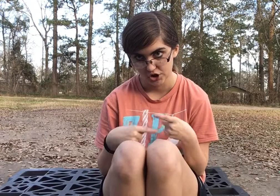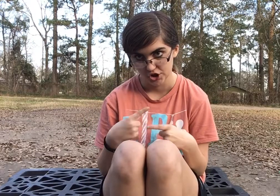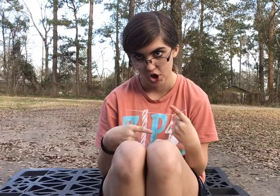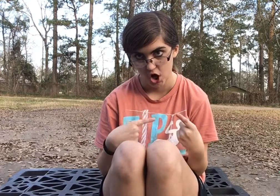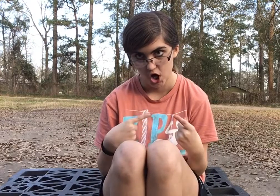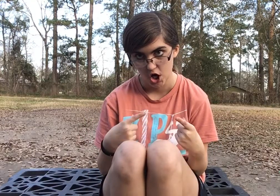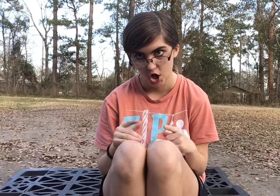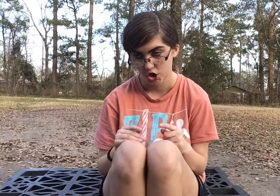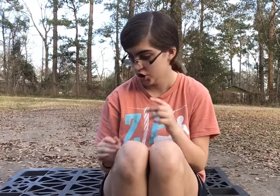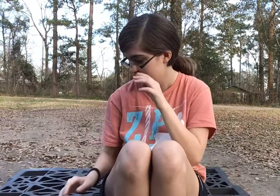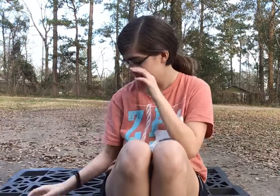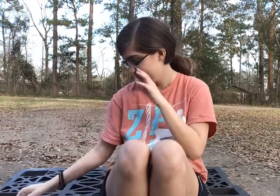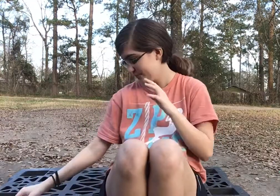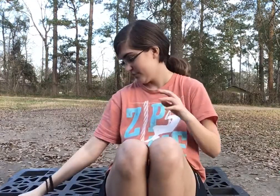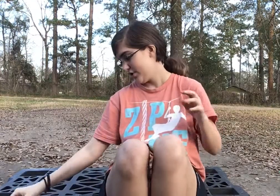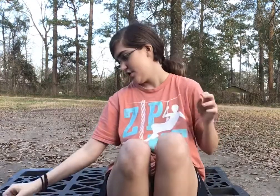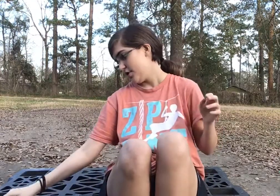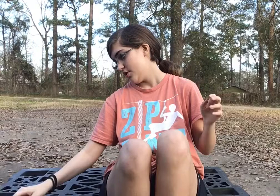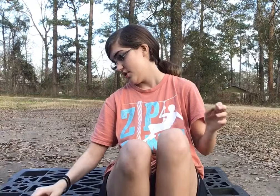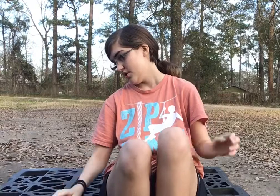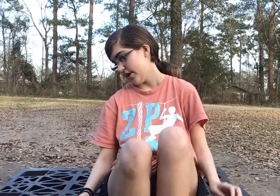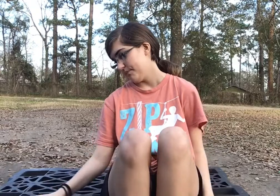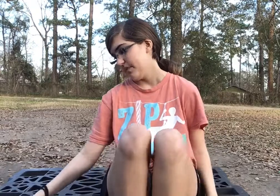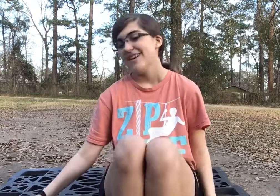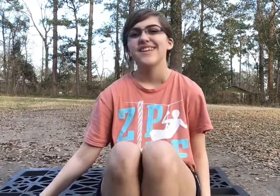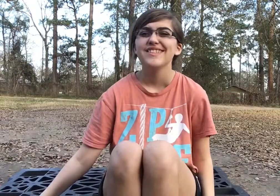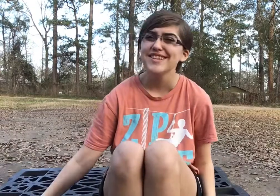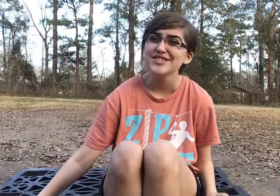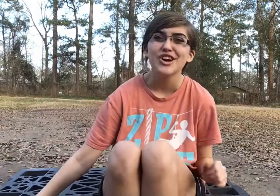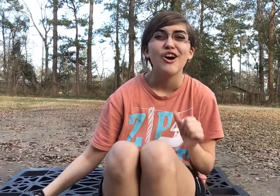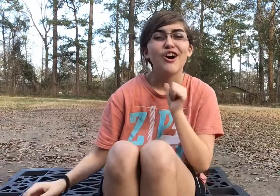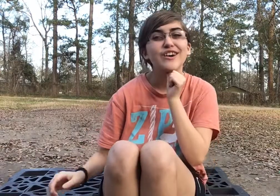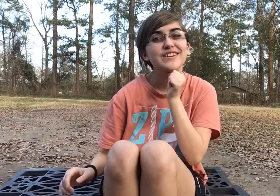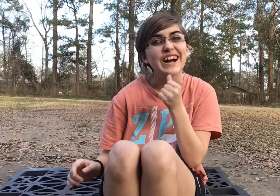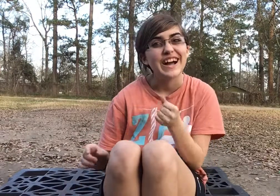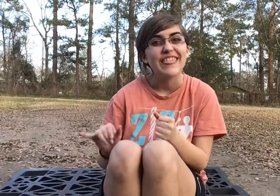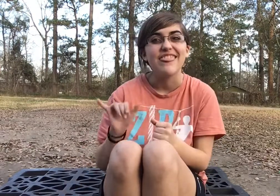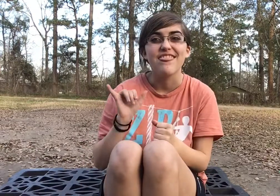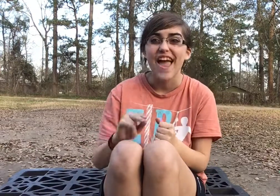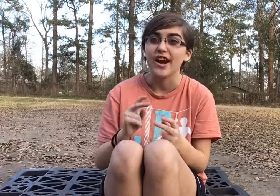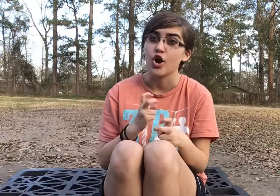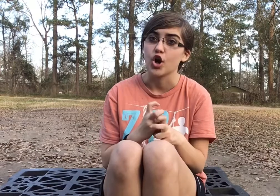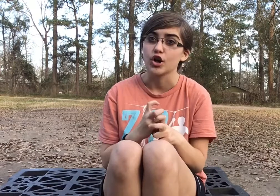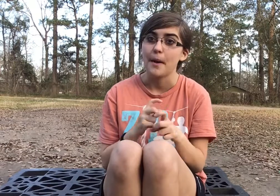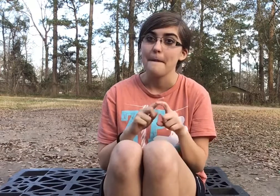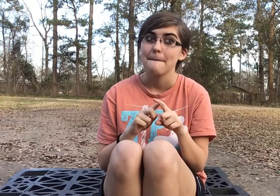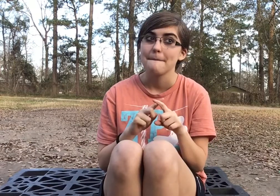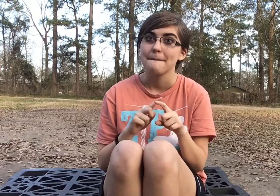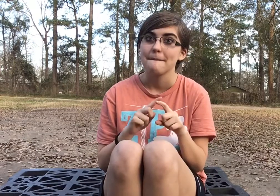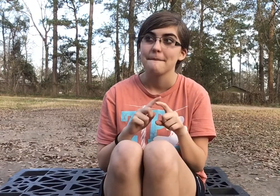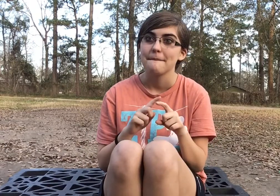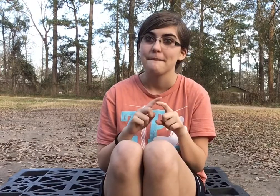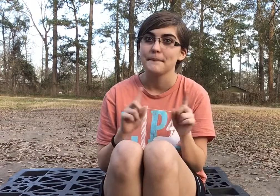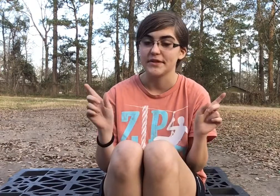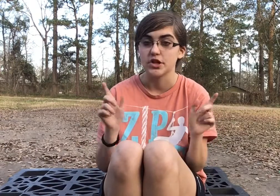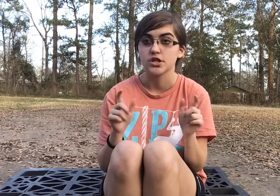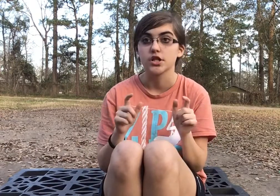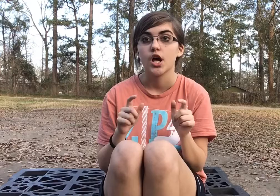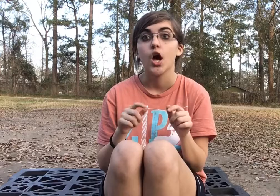family signs. Okay, these are not that hard, but there's